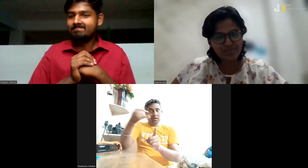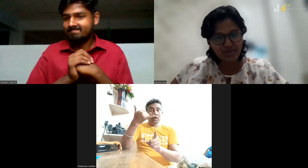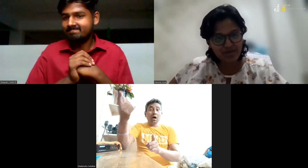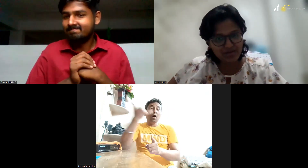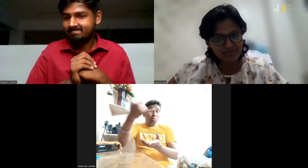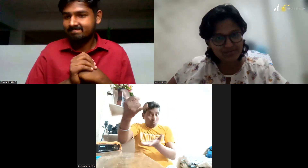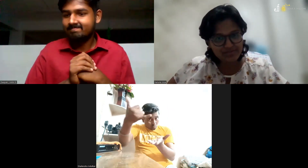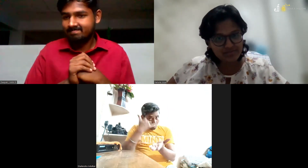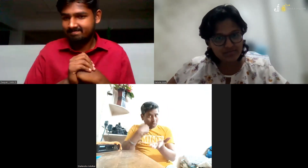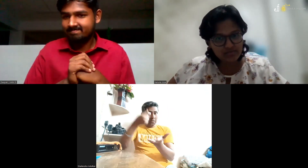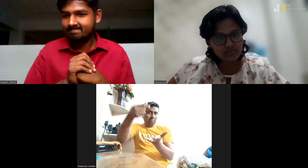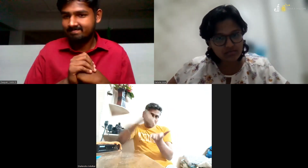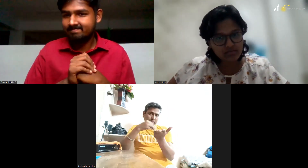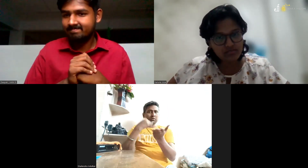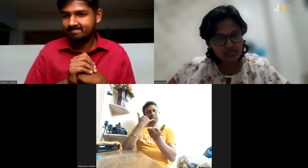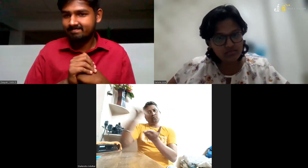good experience with Oyo.